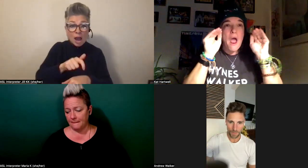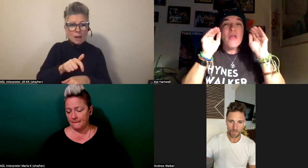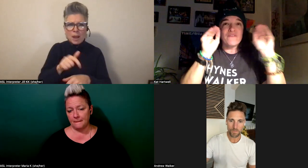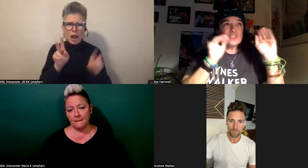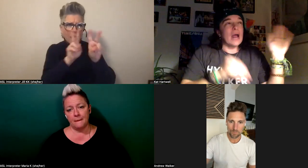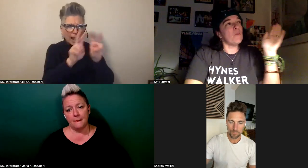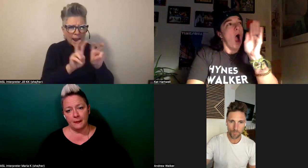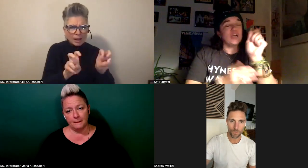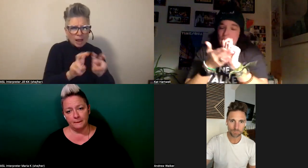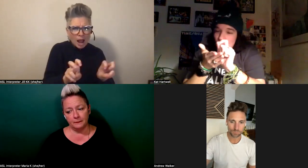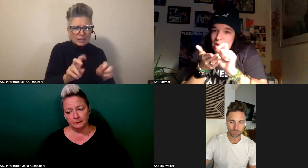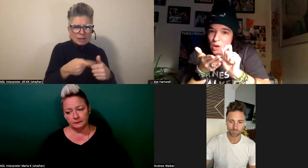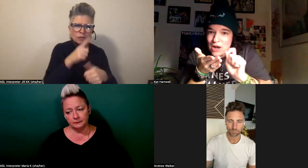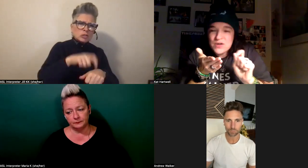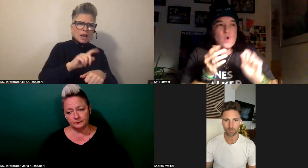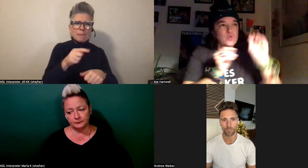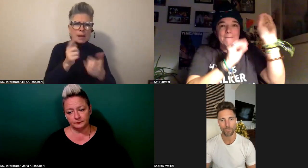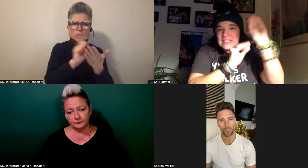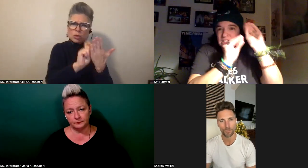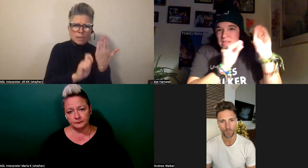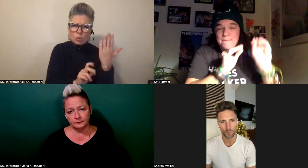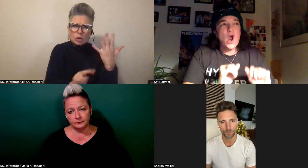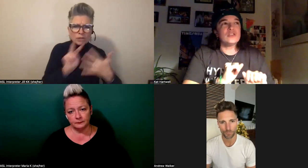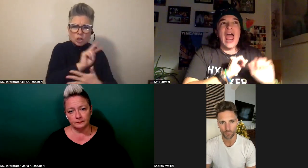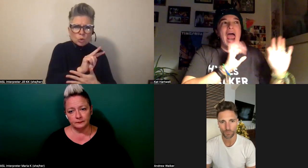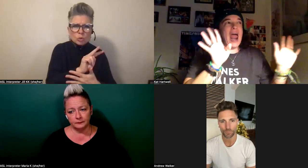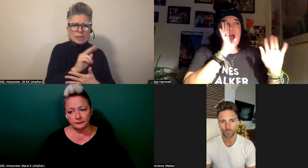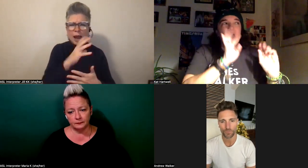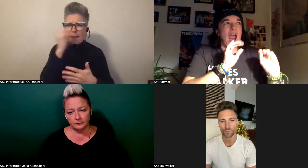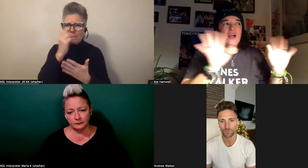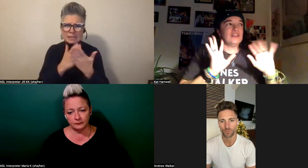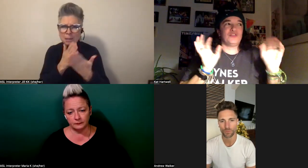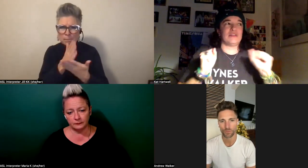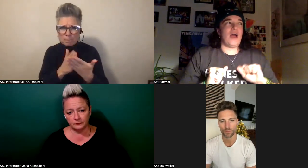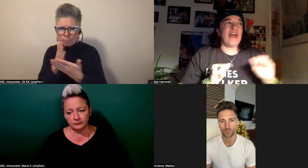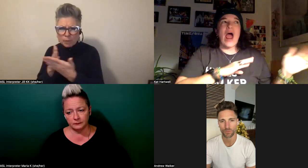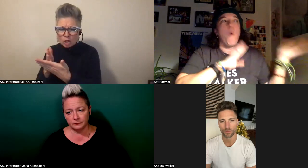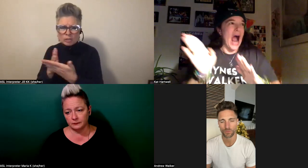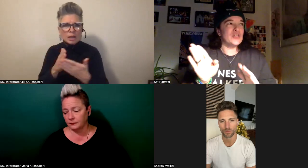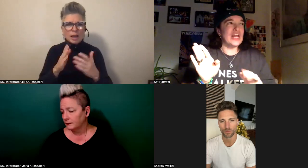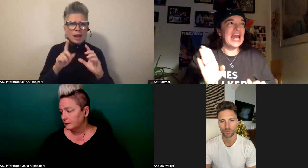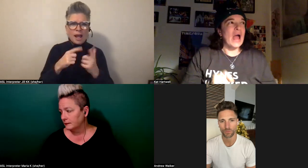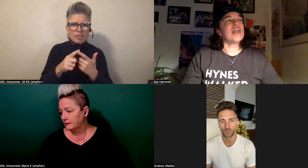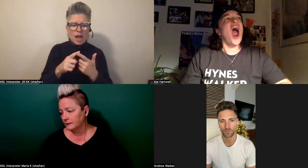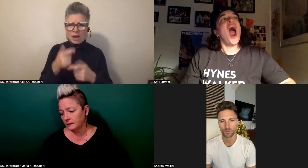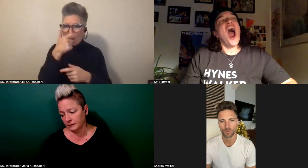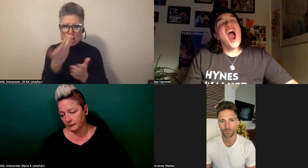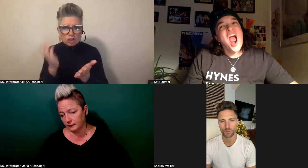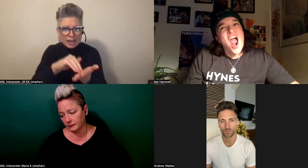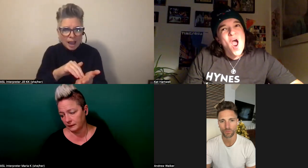to like the first time I'm watching, I'm doing my reviews, I'm missing some parts, and I watched it again. I was